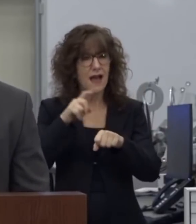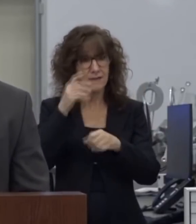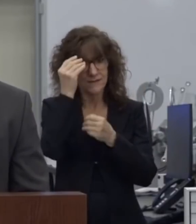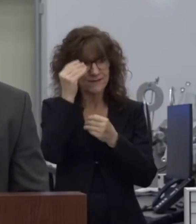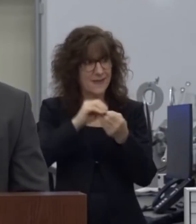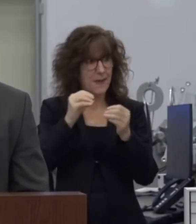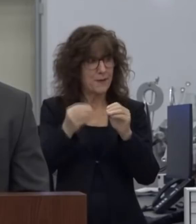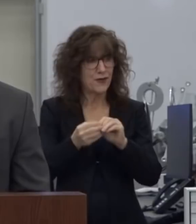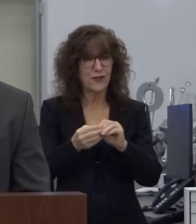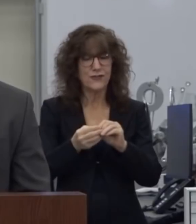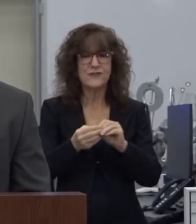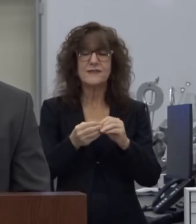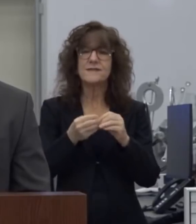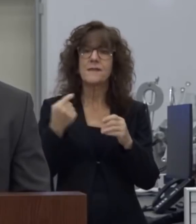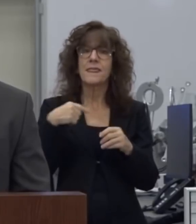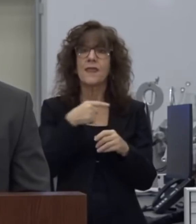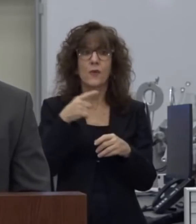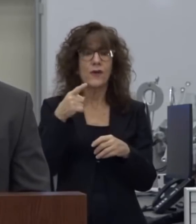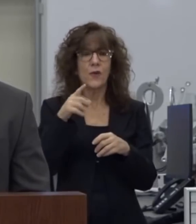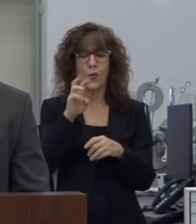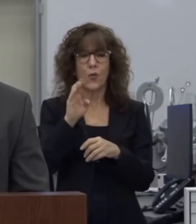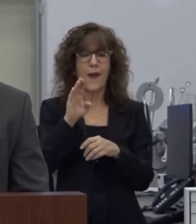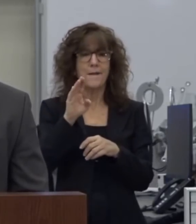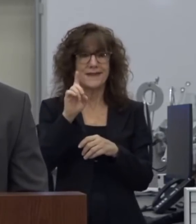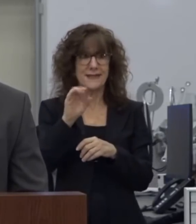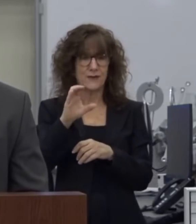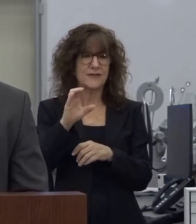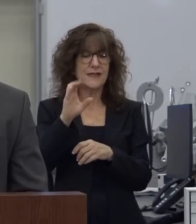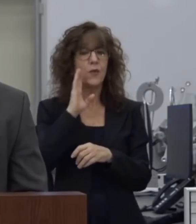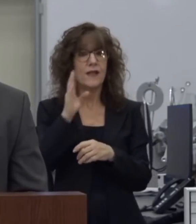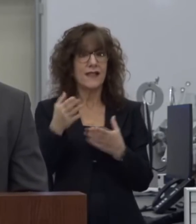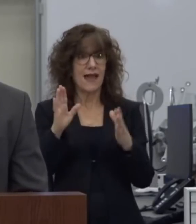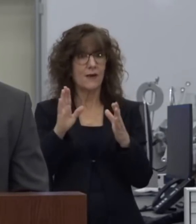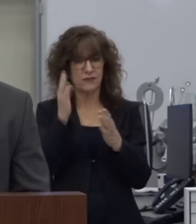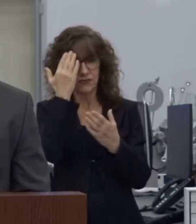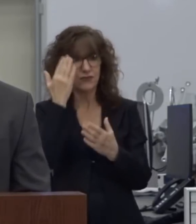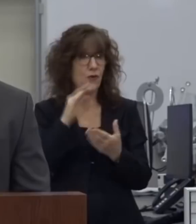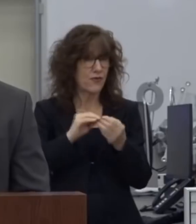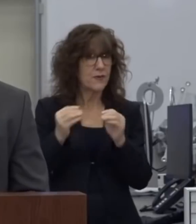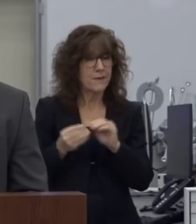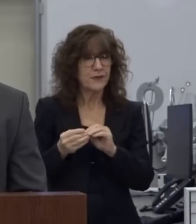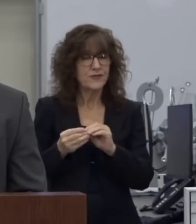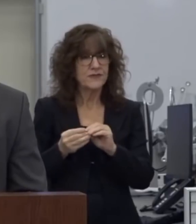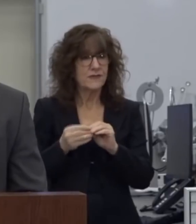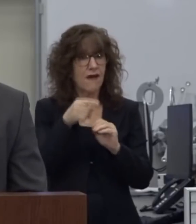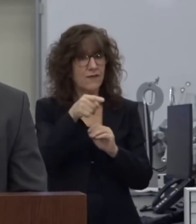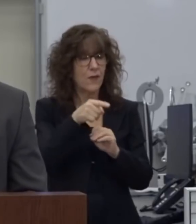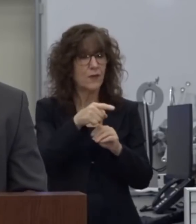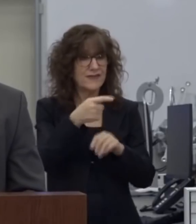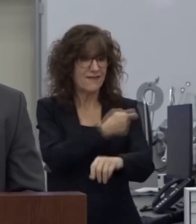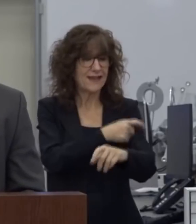process. WebEOC will allow us to maintain situational awareness of the vaccination sites. This will